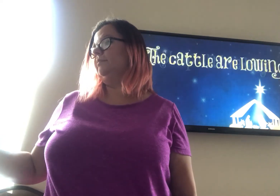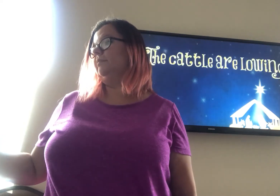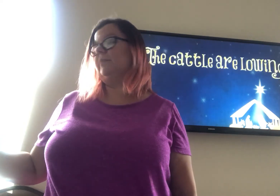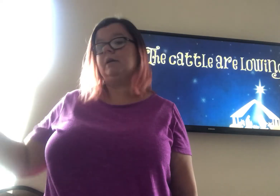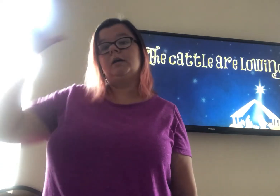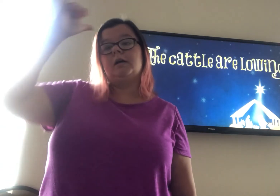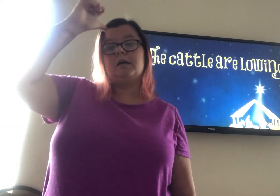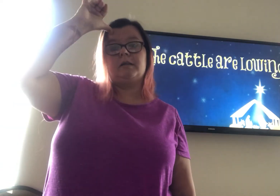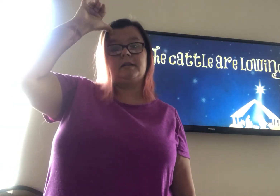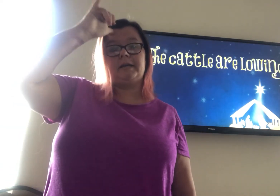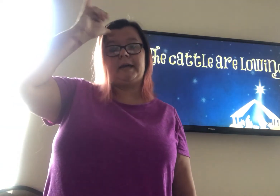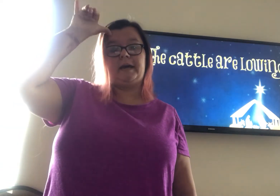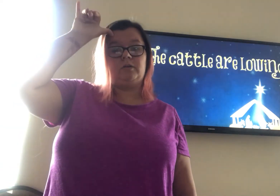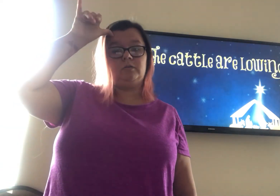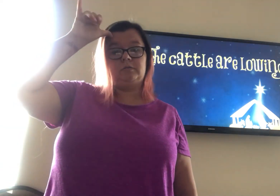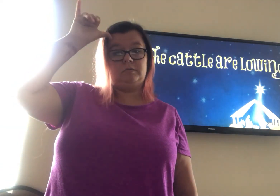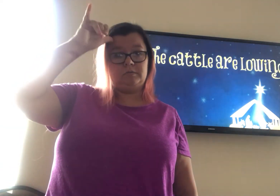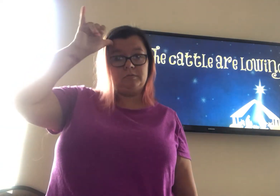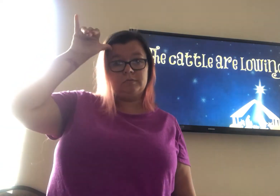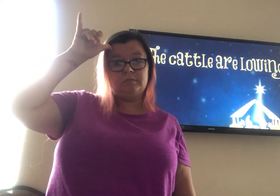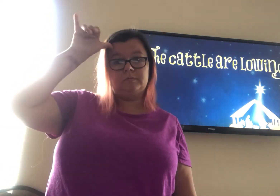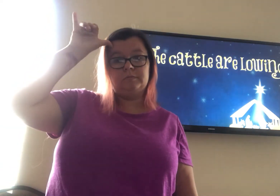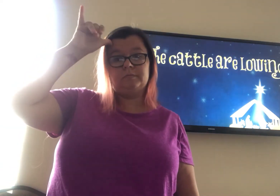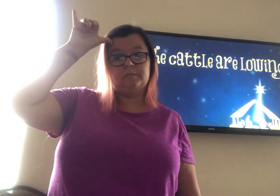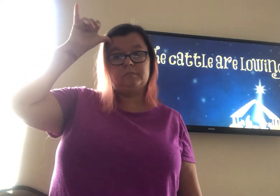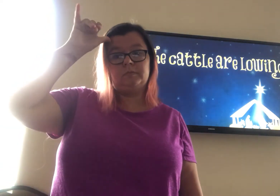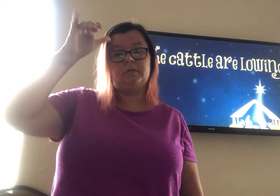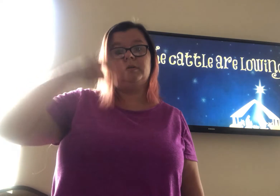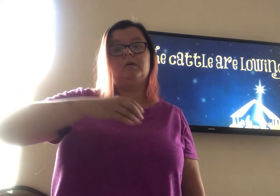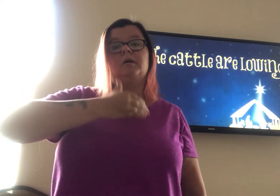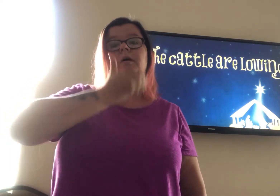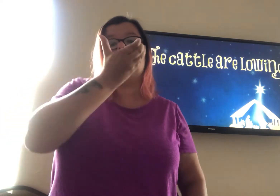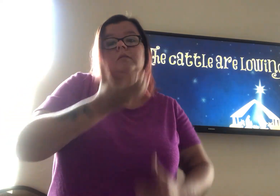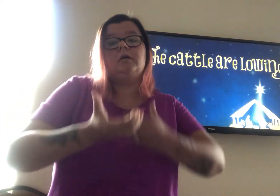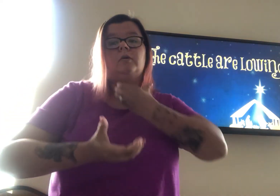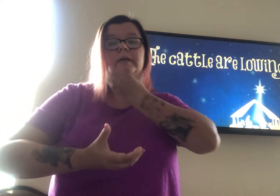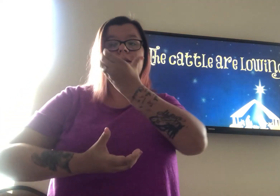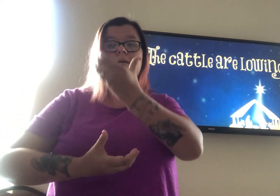The cattle are lowing.